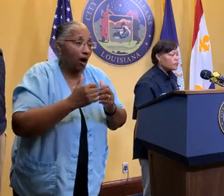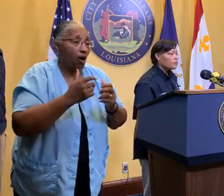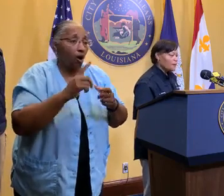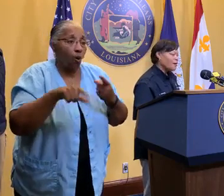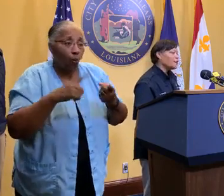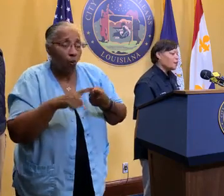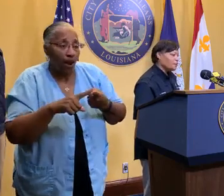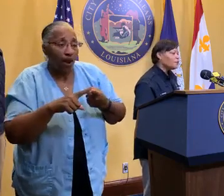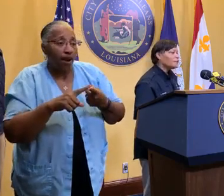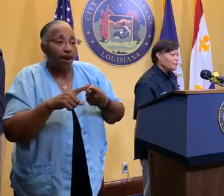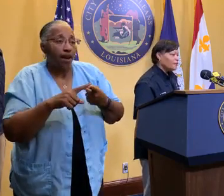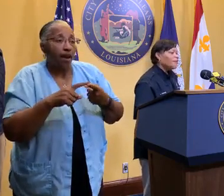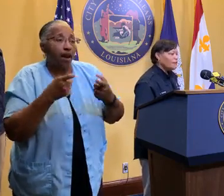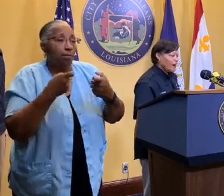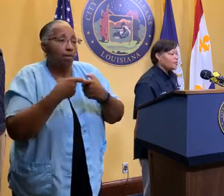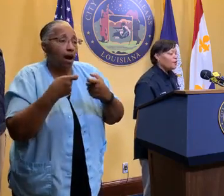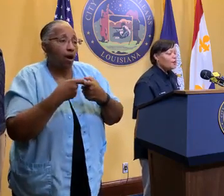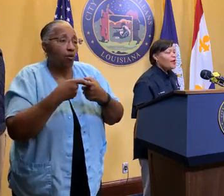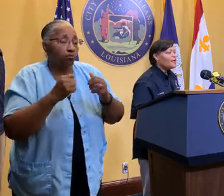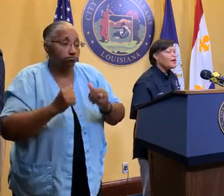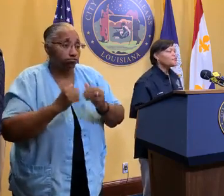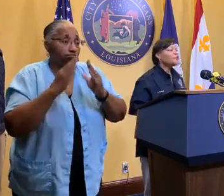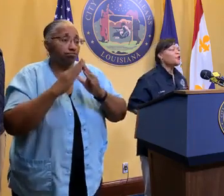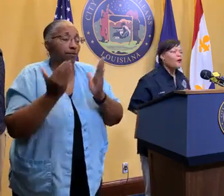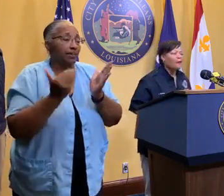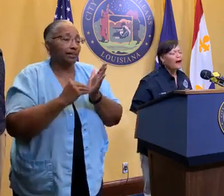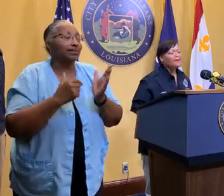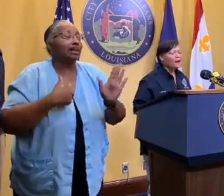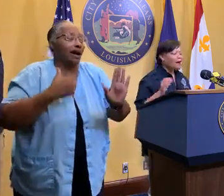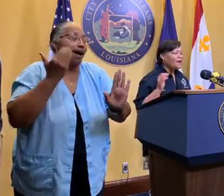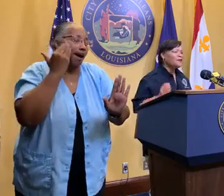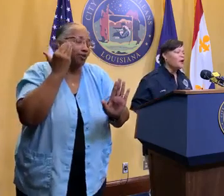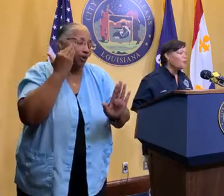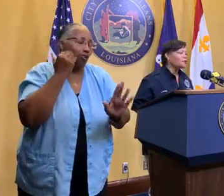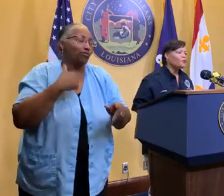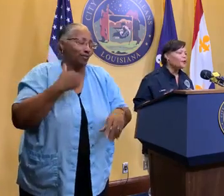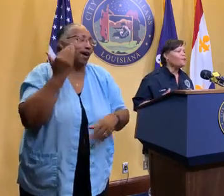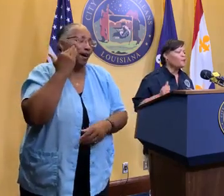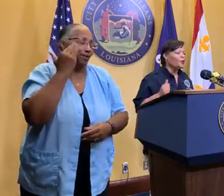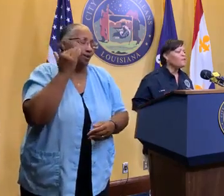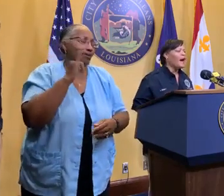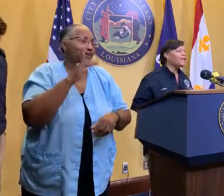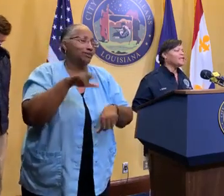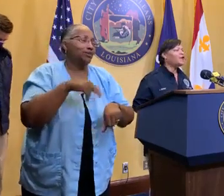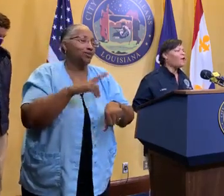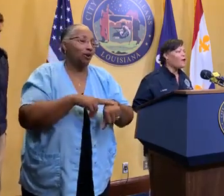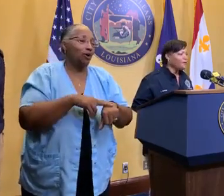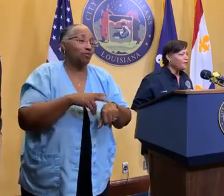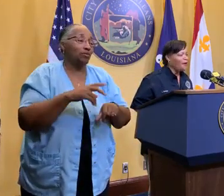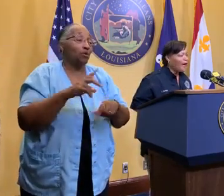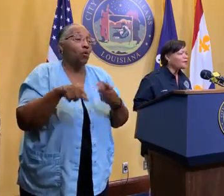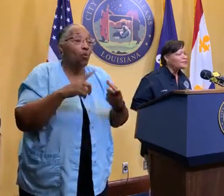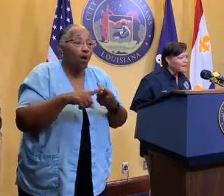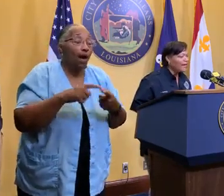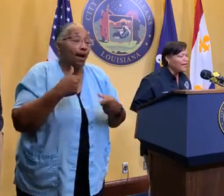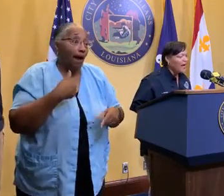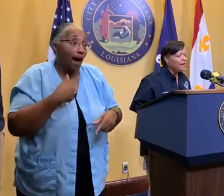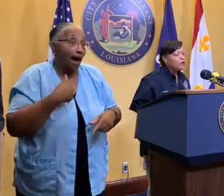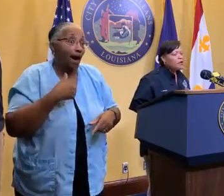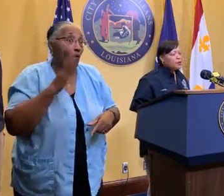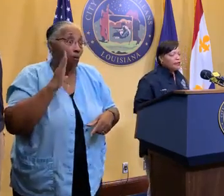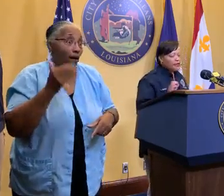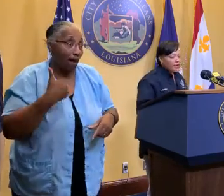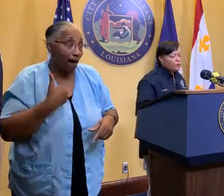I know it's still I know. early, I know, I know and that's the normal. I know it's when am I getting on? I understand